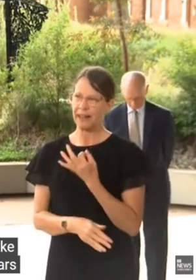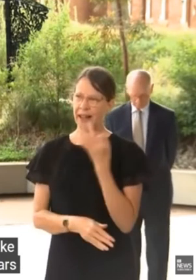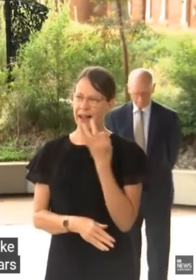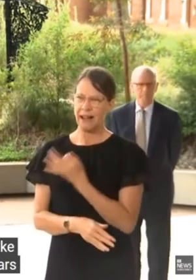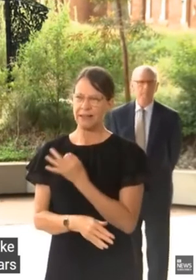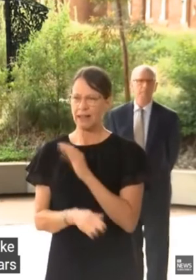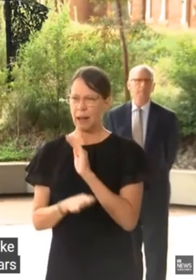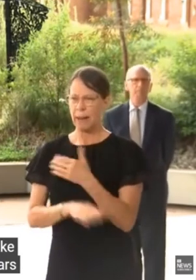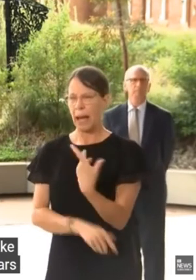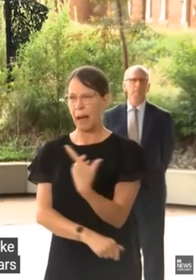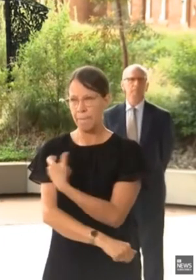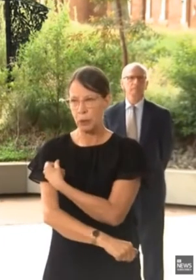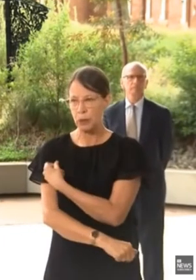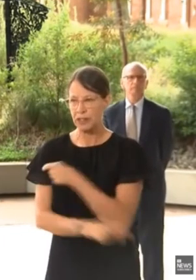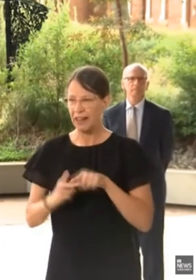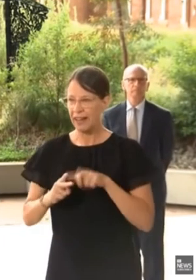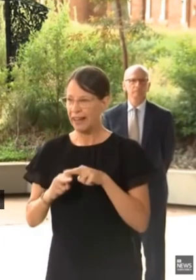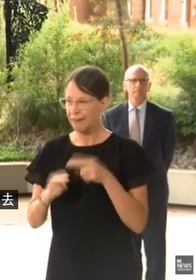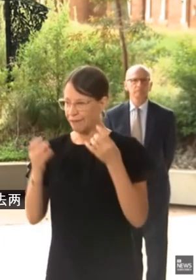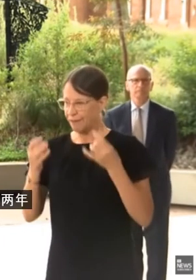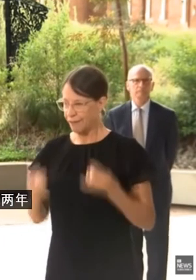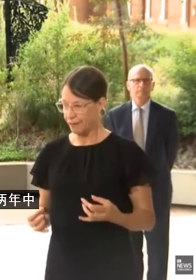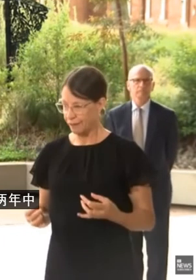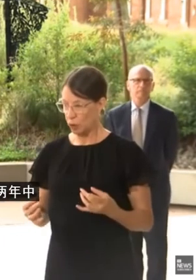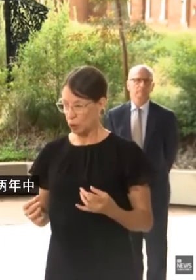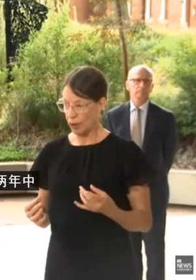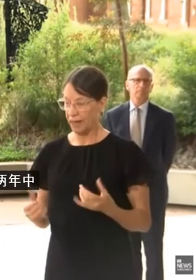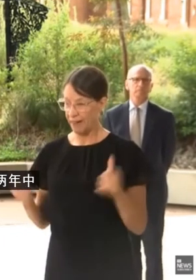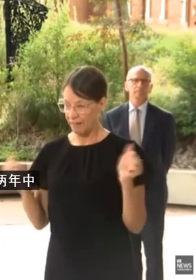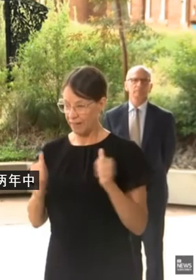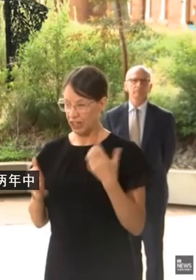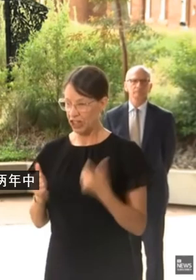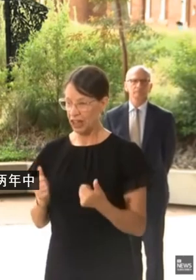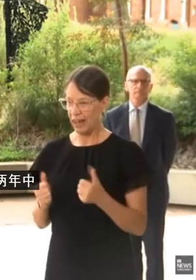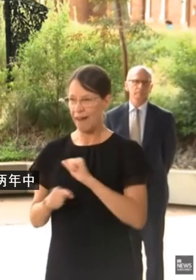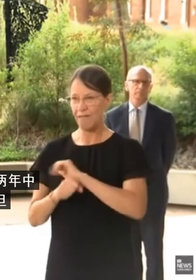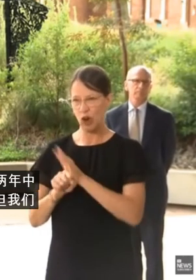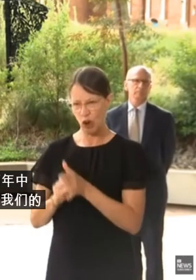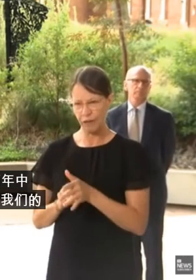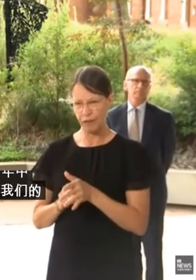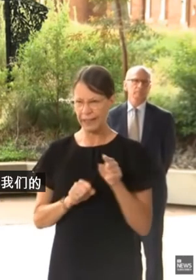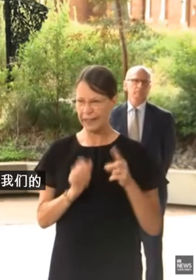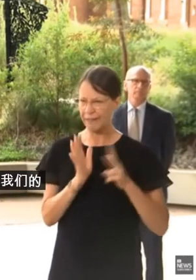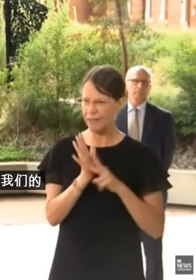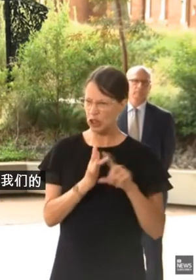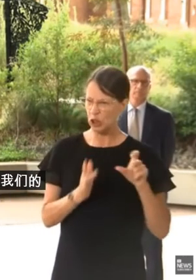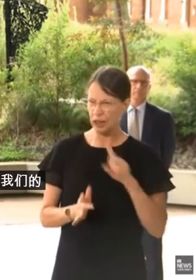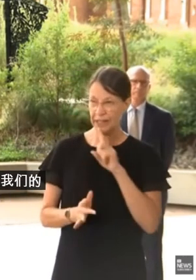advice is you can get a booster shot immediately after your 7 days of isolating if you feel well.